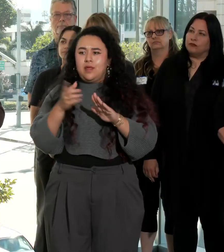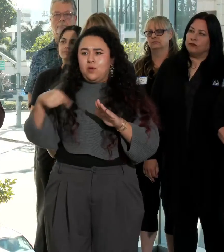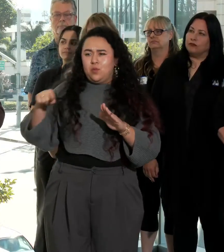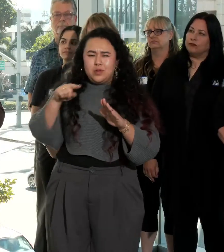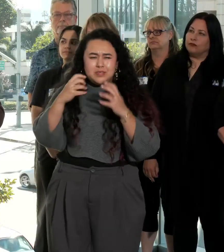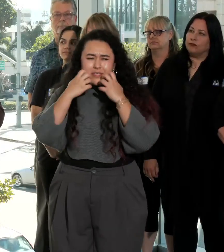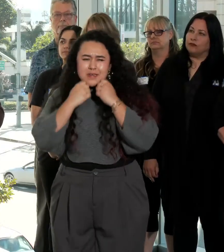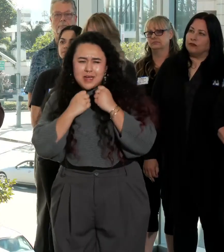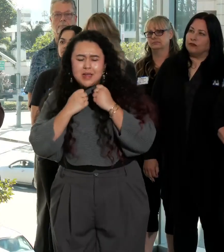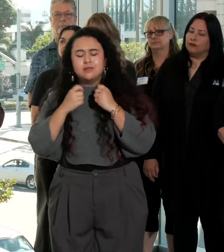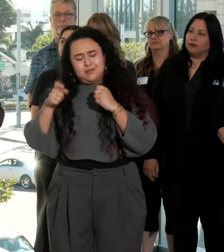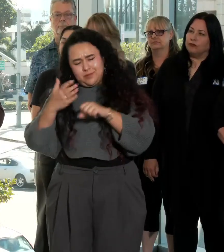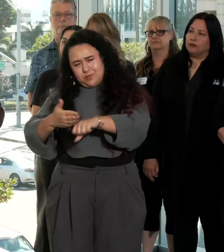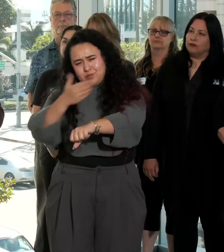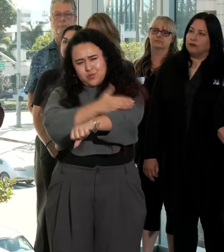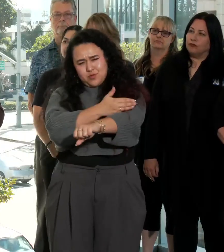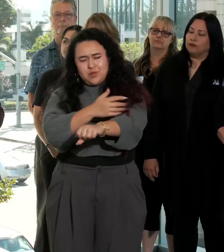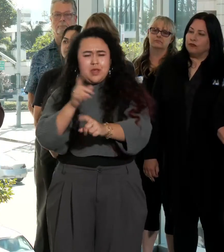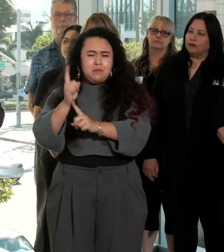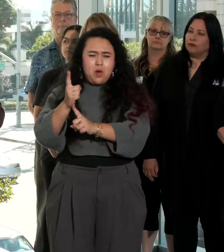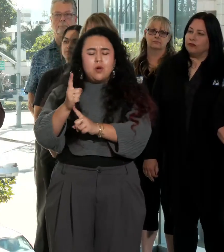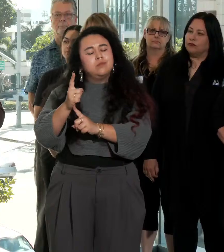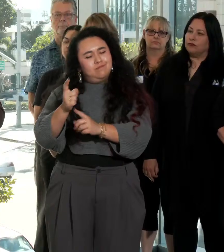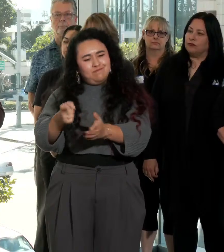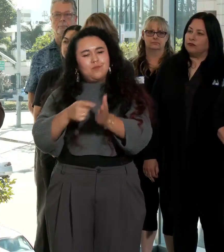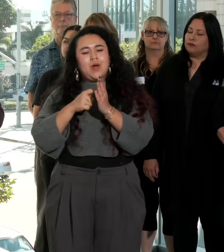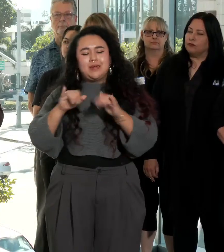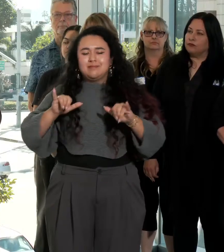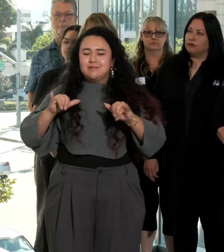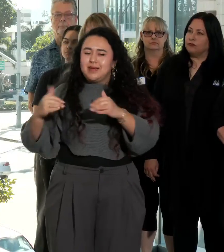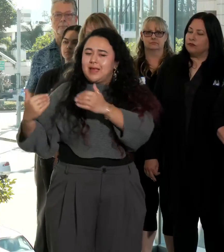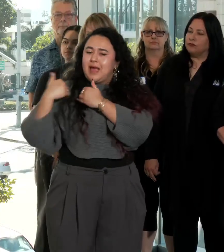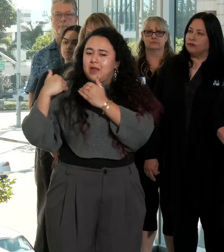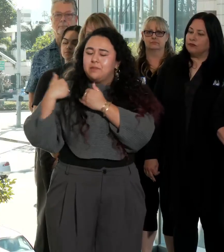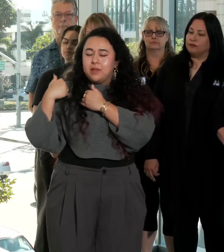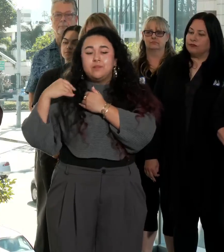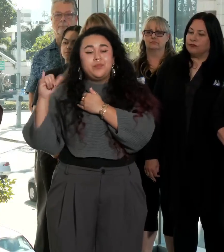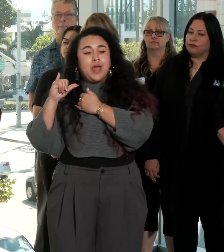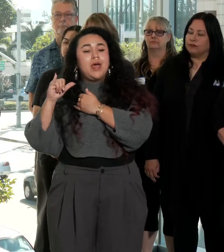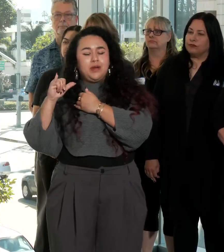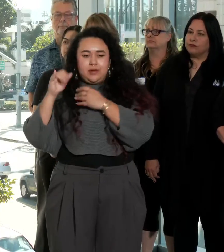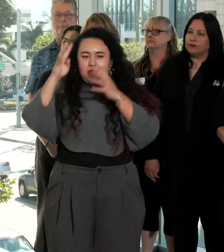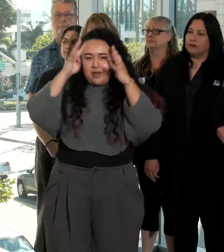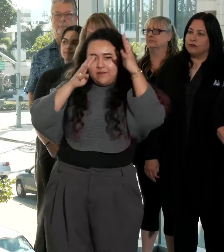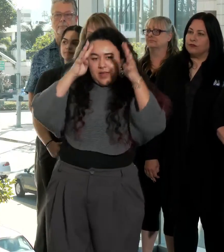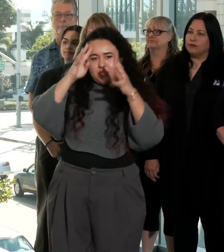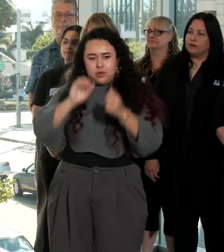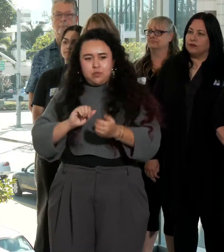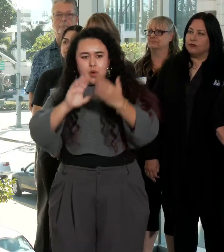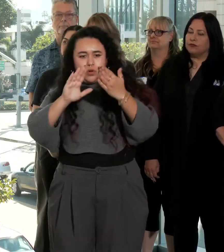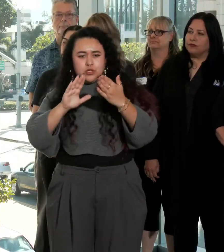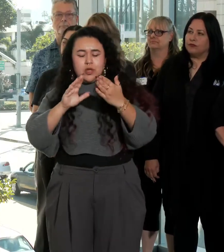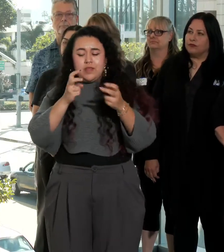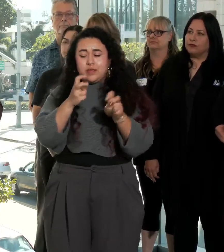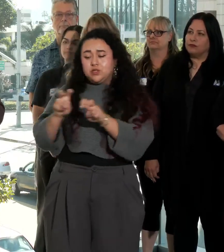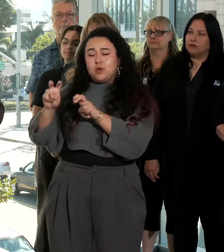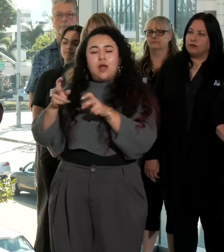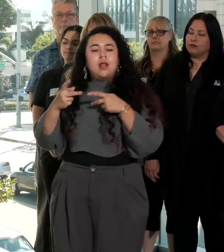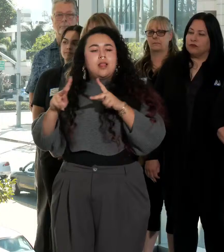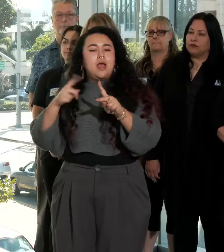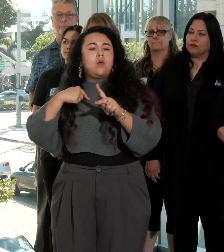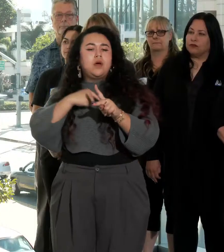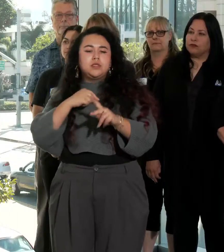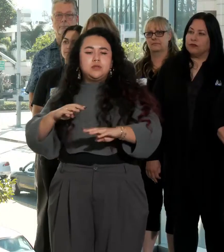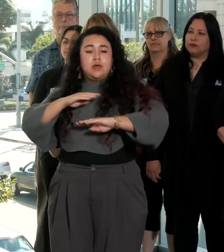And so this is a moment that requires accountability and innovation. The transition will allow us to meet those needs and accomplish so